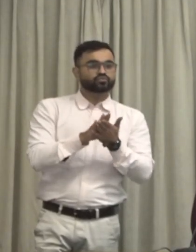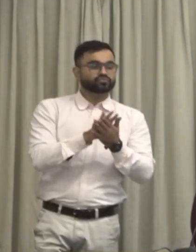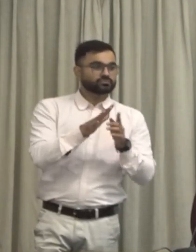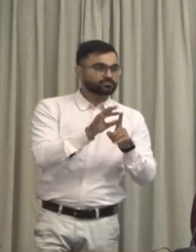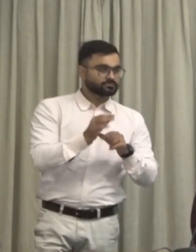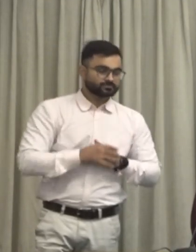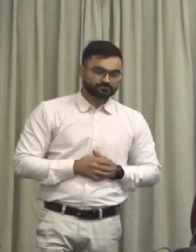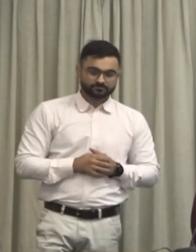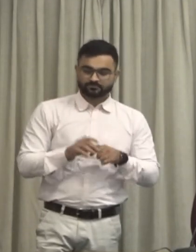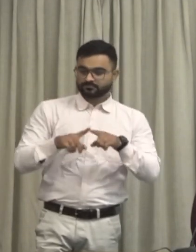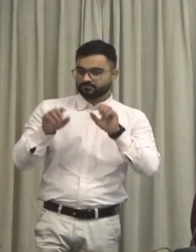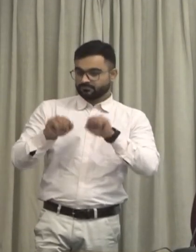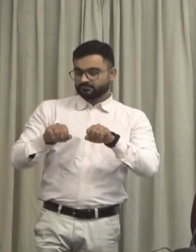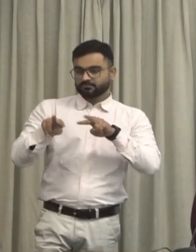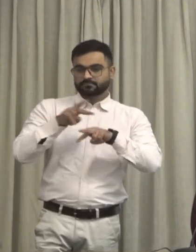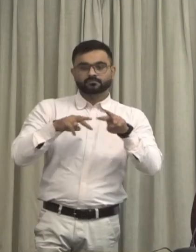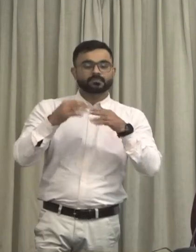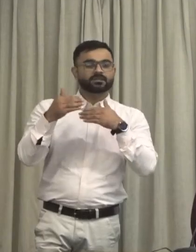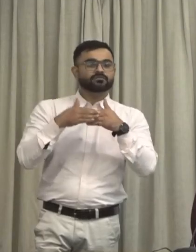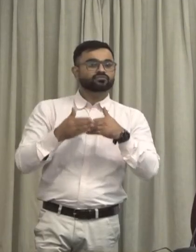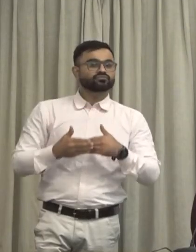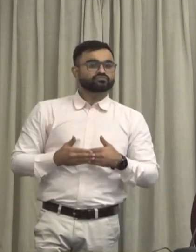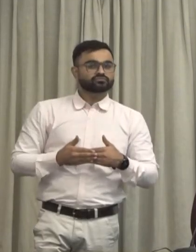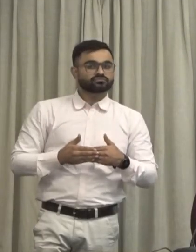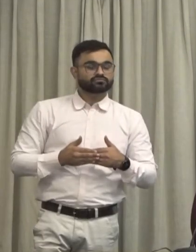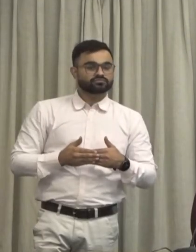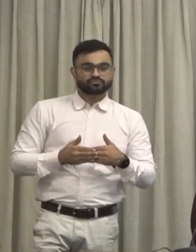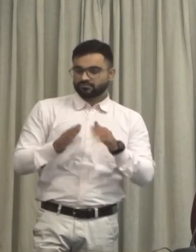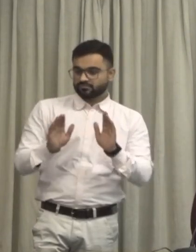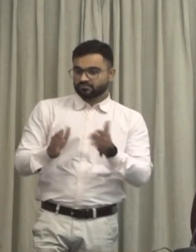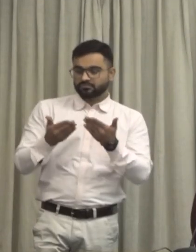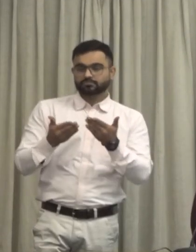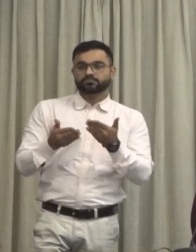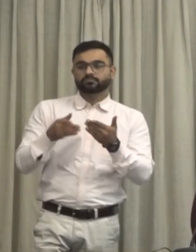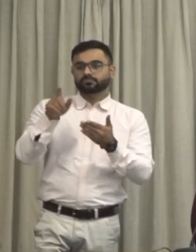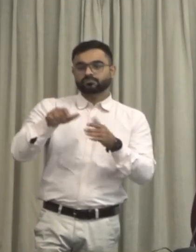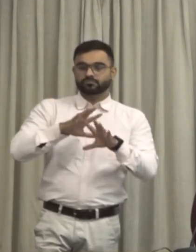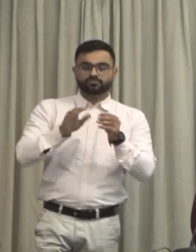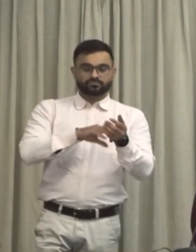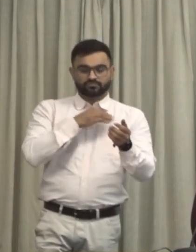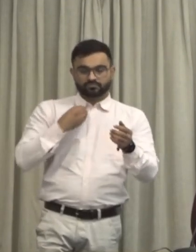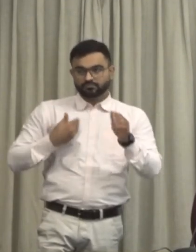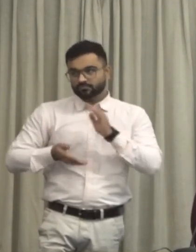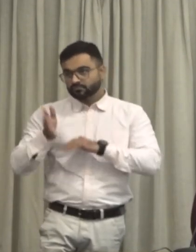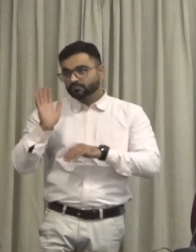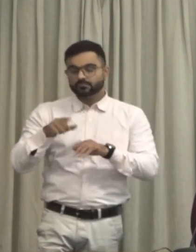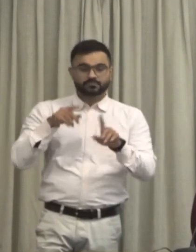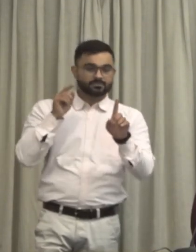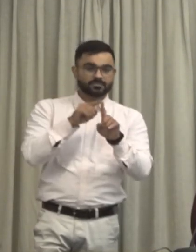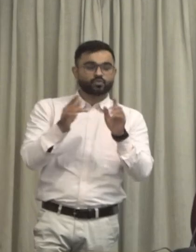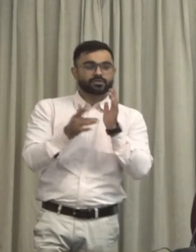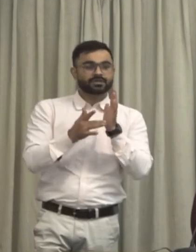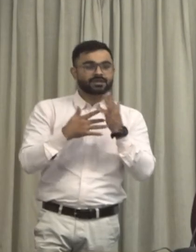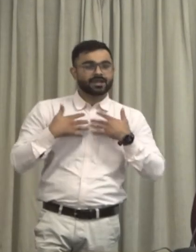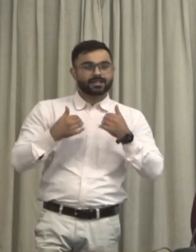that. But presumably at a point when that is enabled, you will go to hospital, that will pop up in your digital